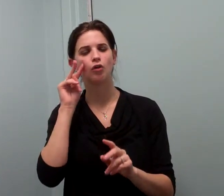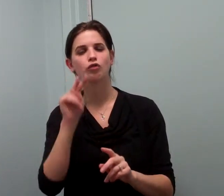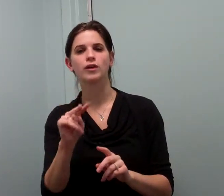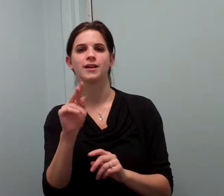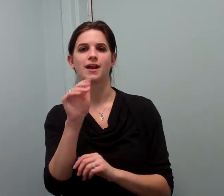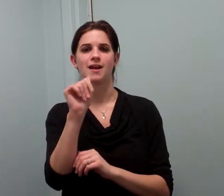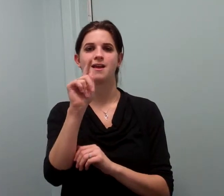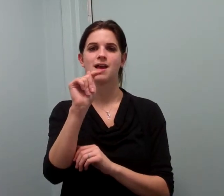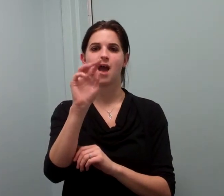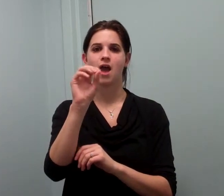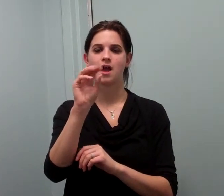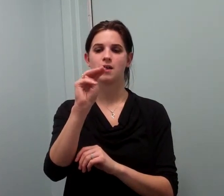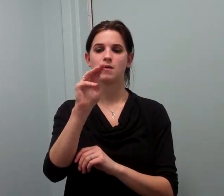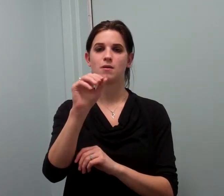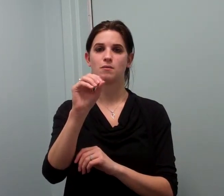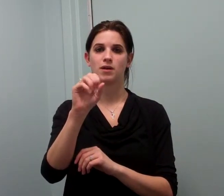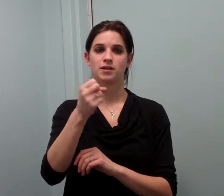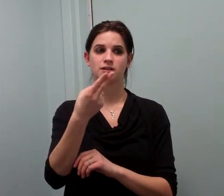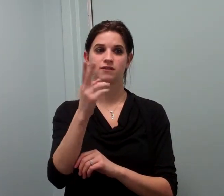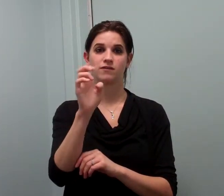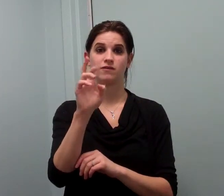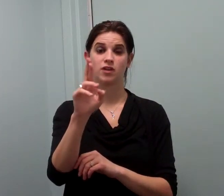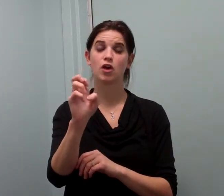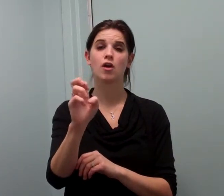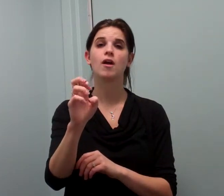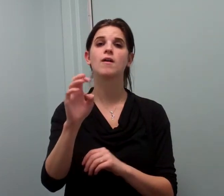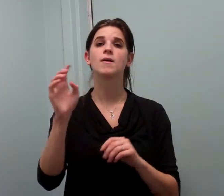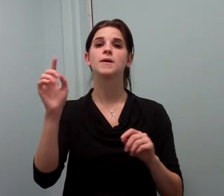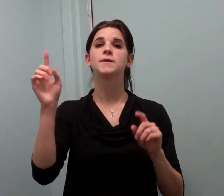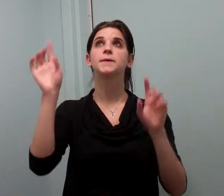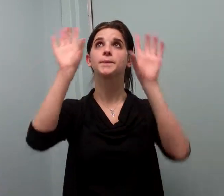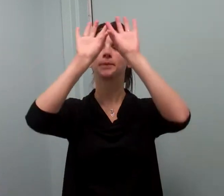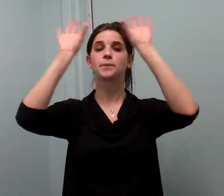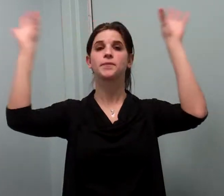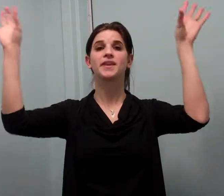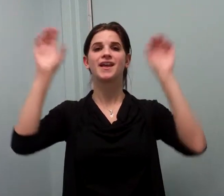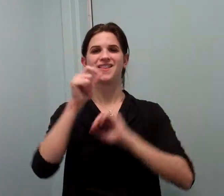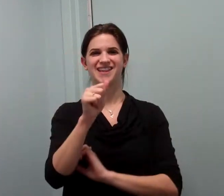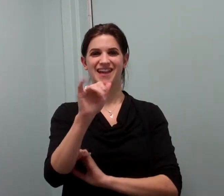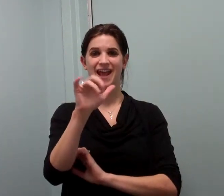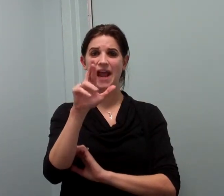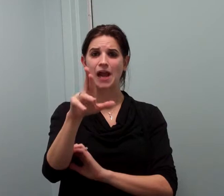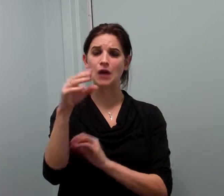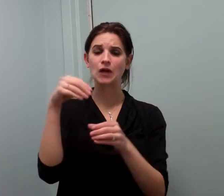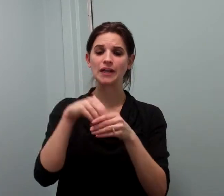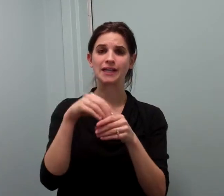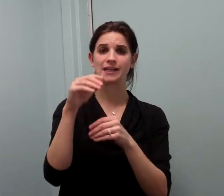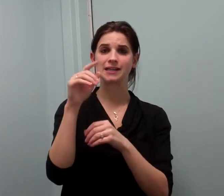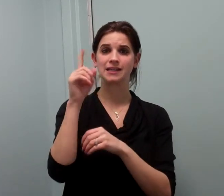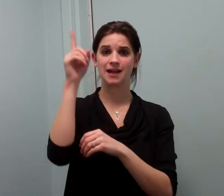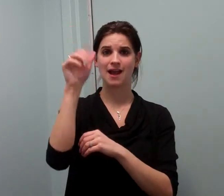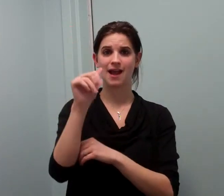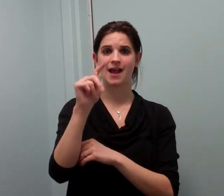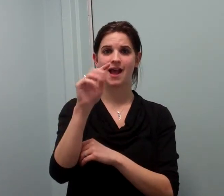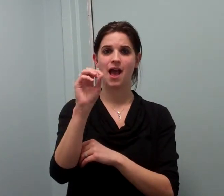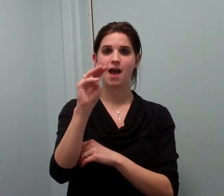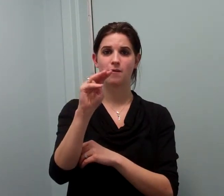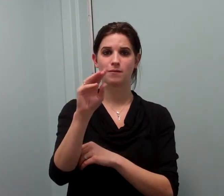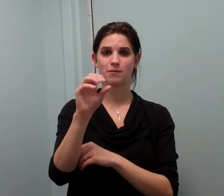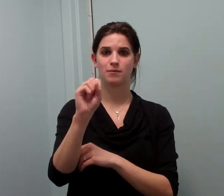atmosphere will only hold a certain amount of water vapor. When it reaches the